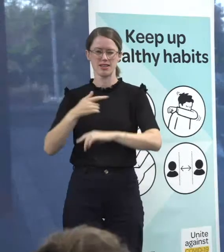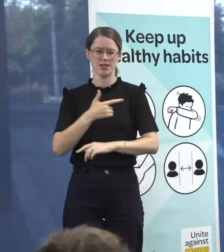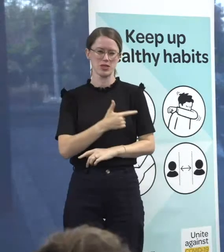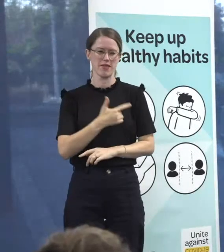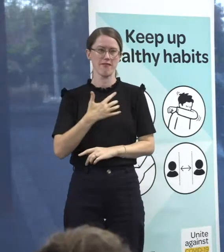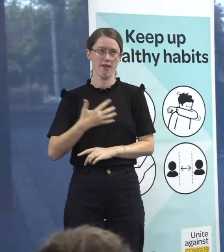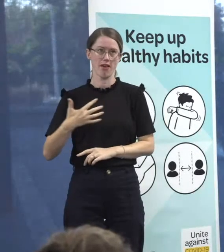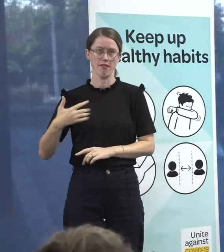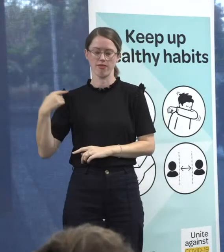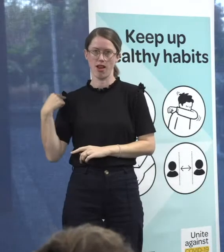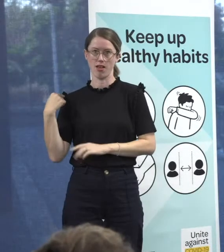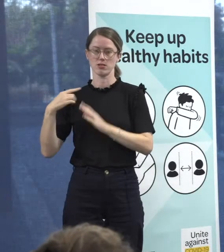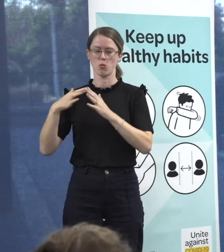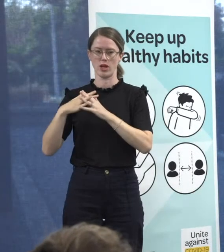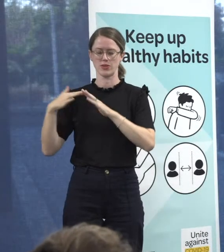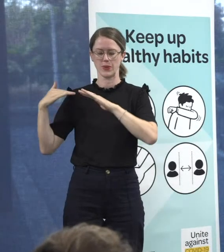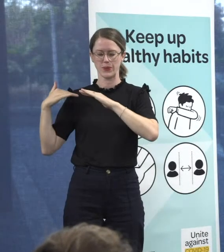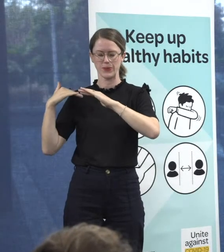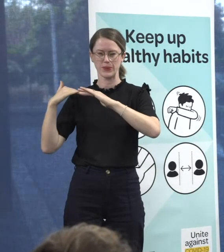7,555.